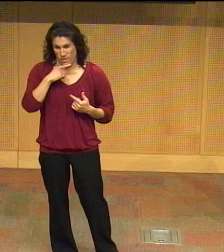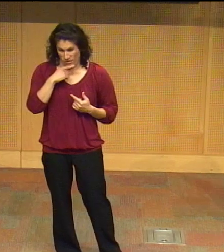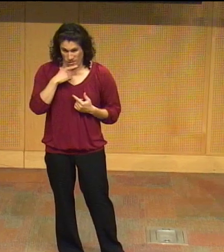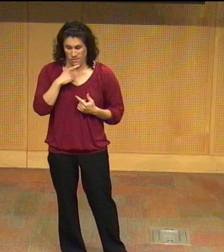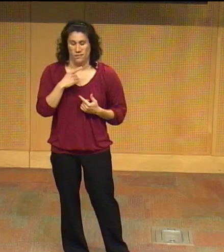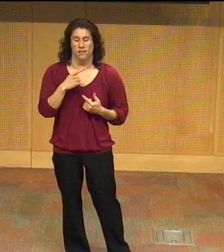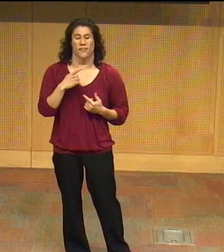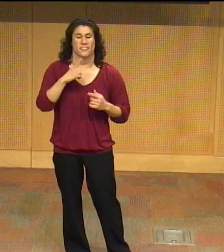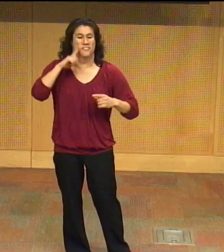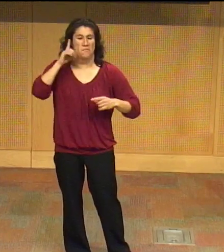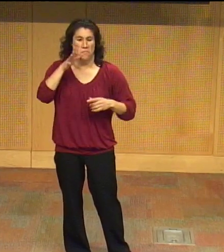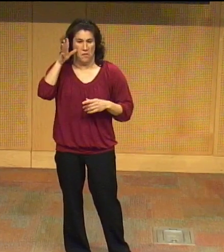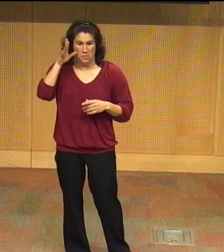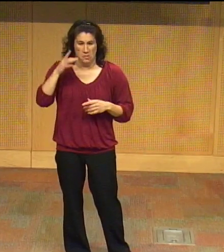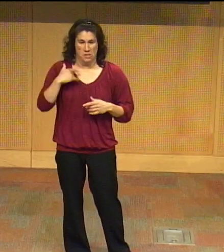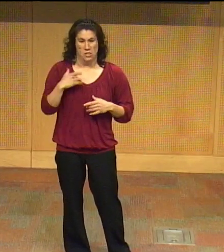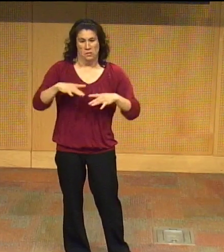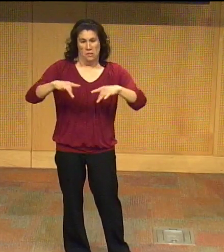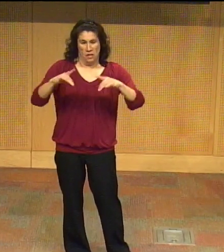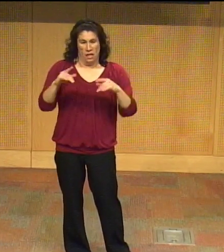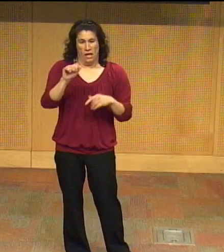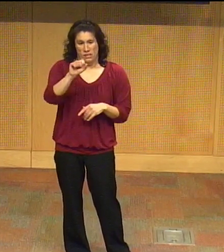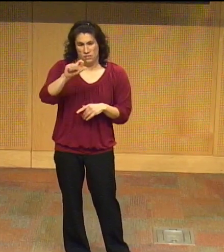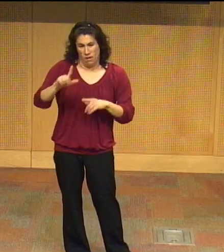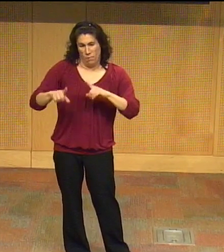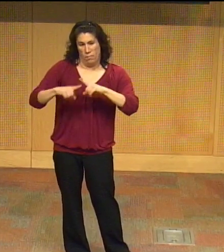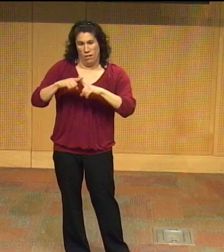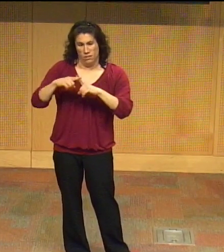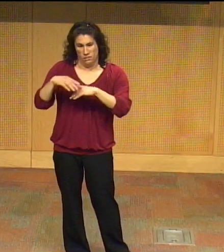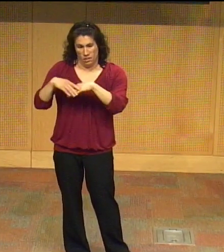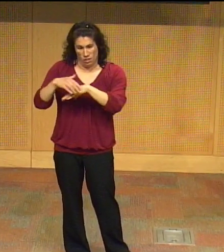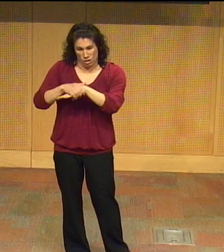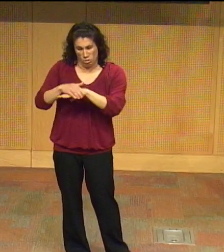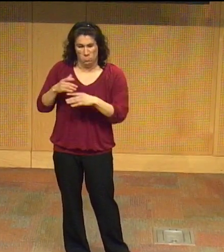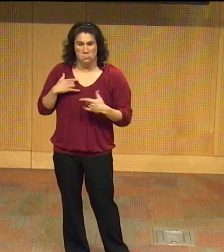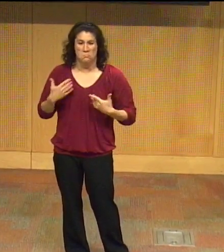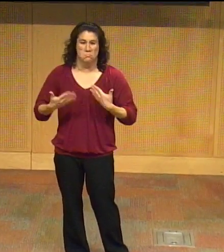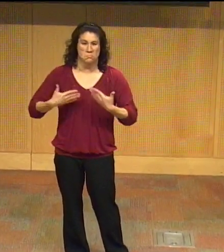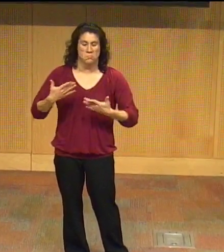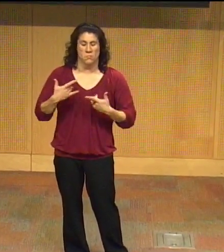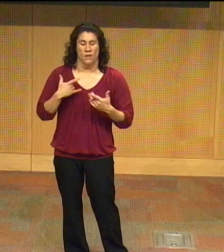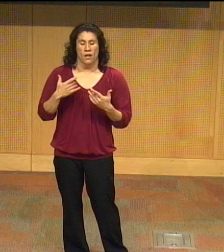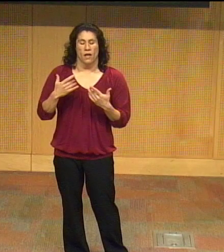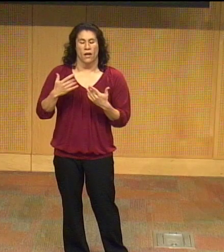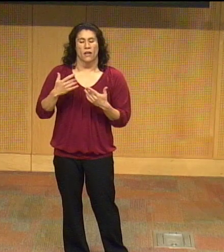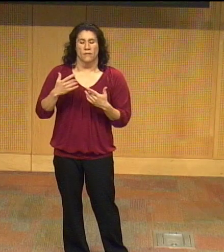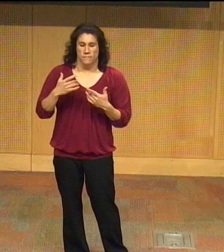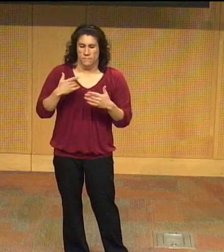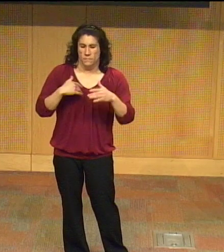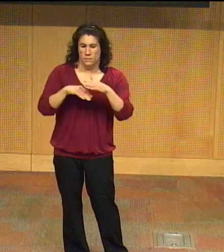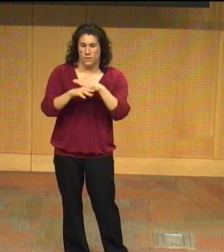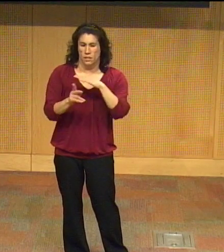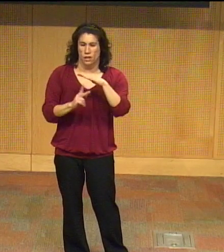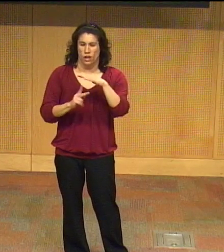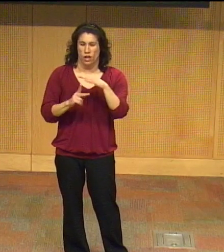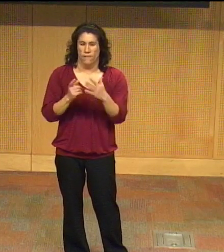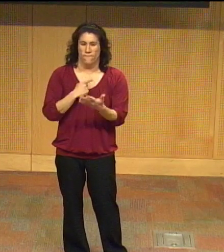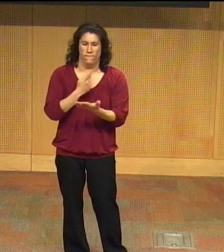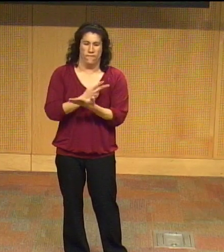easy way. You see, I was born hearing, and I learned ASL from my parents on a native basis. And